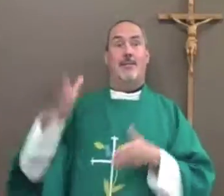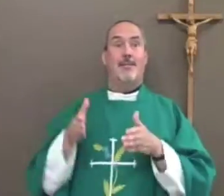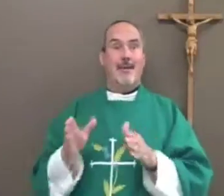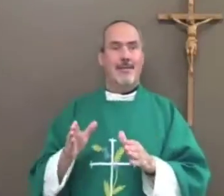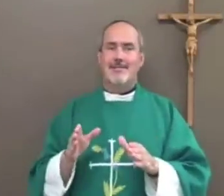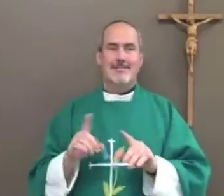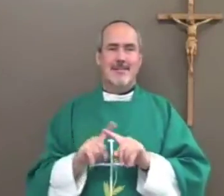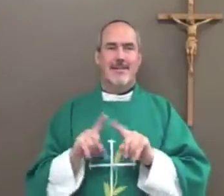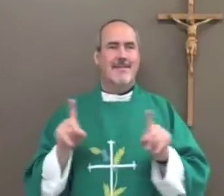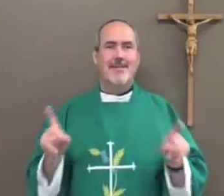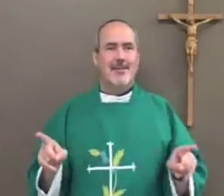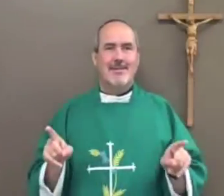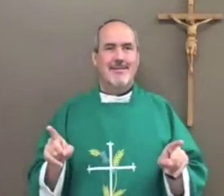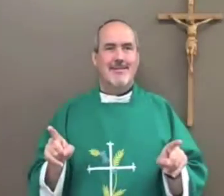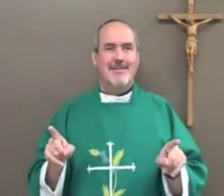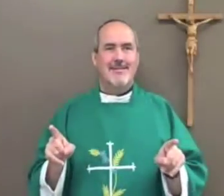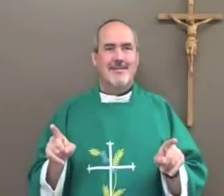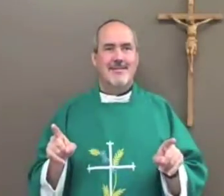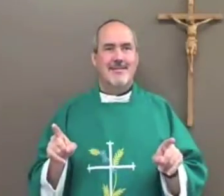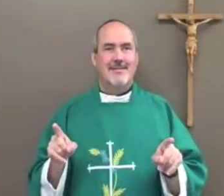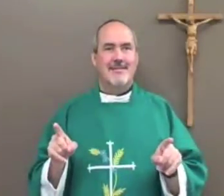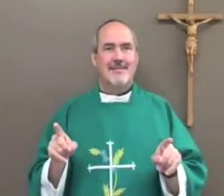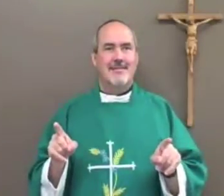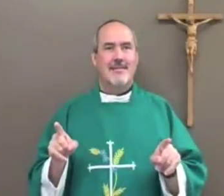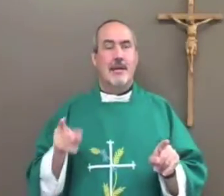However, God's way is quite different than that.